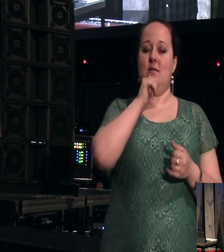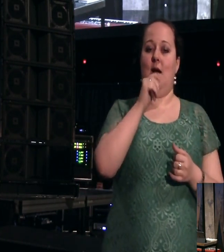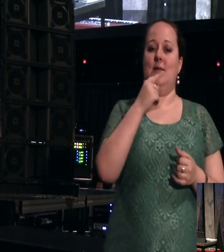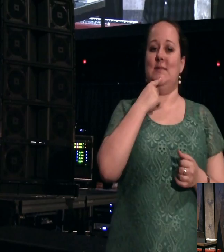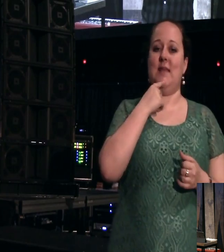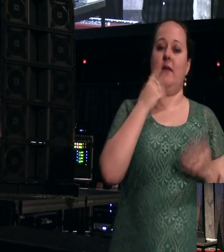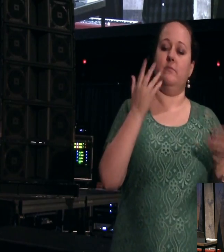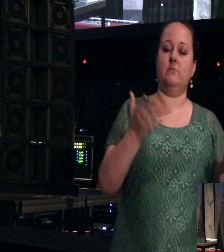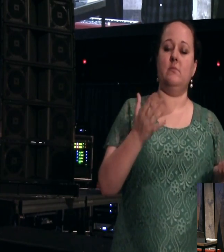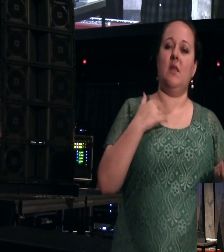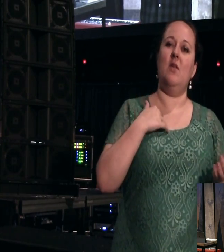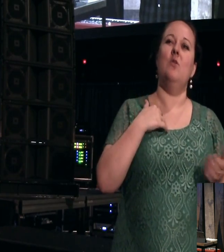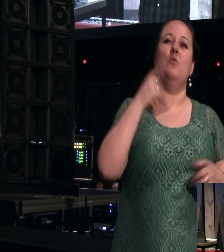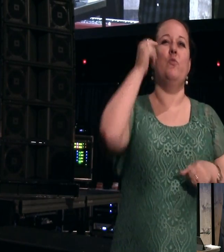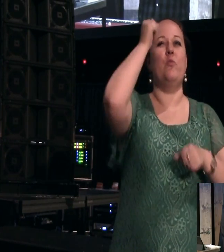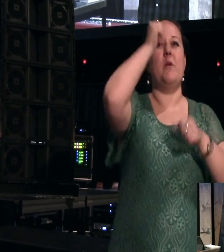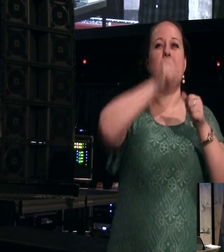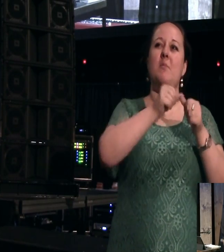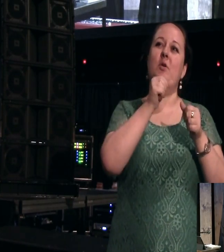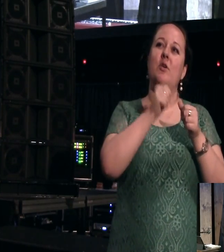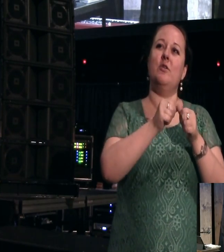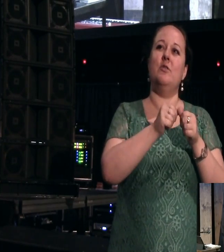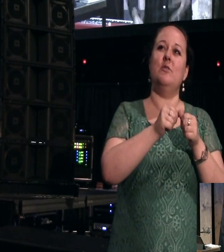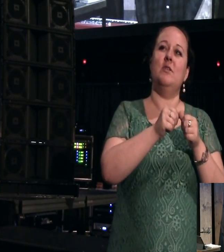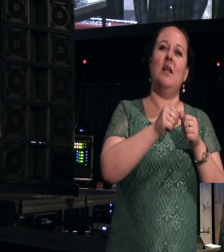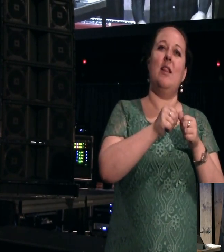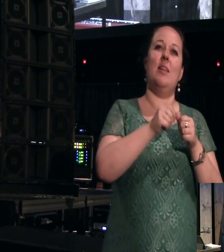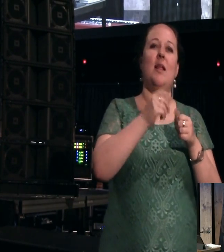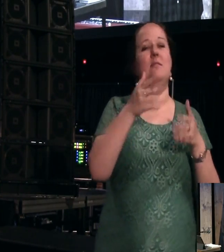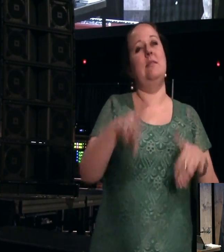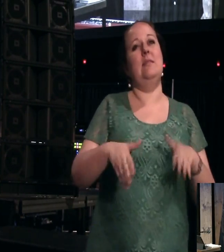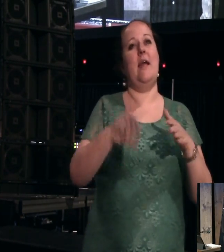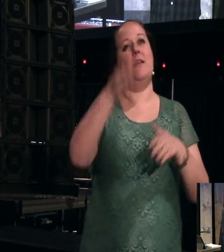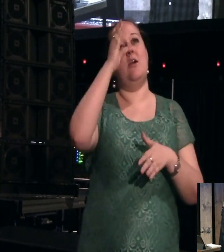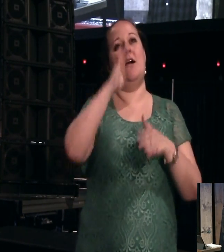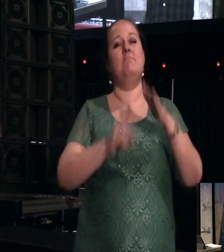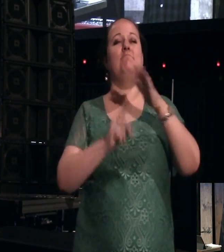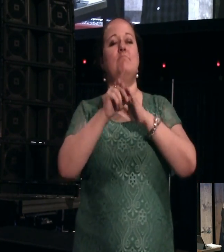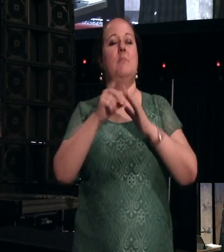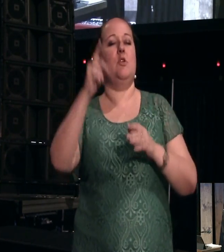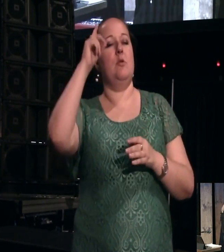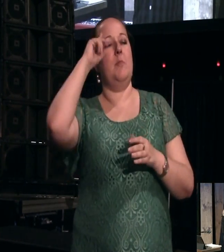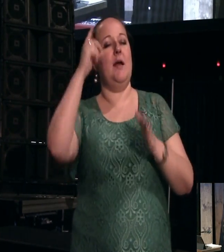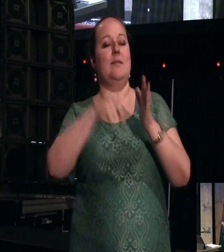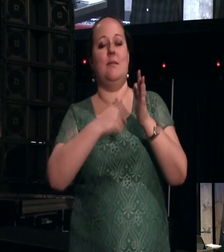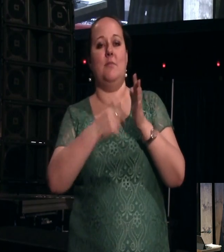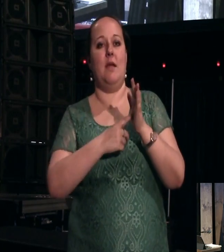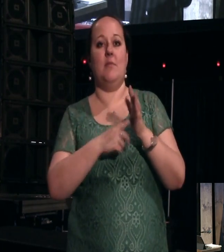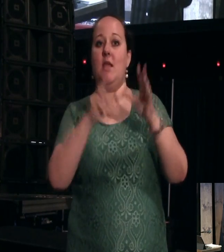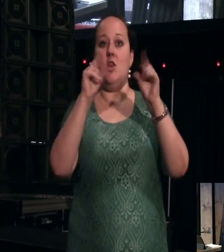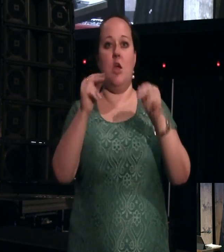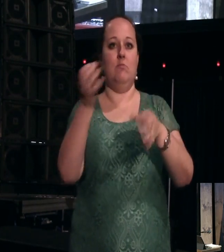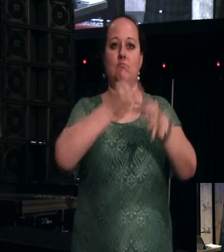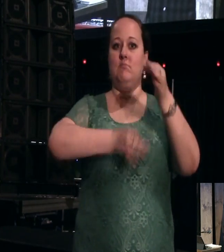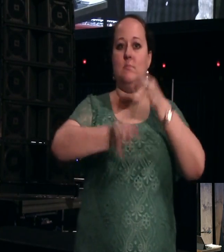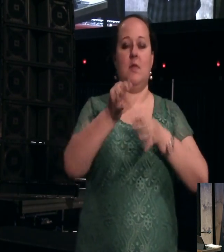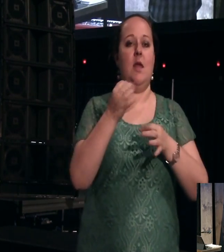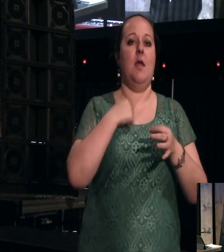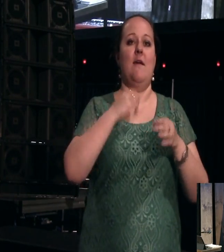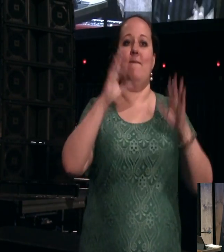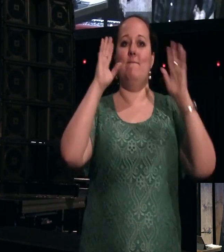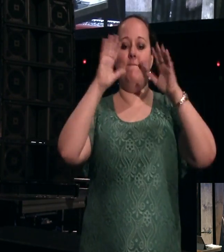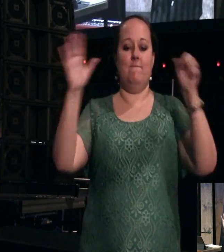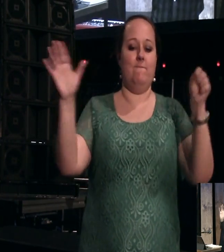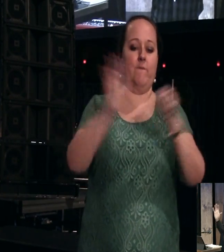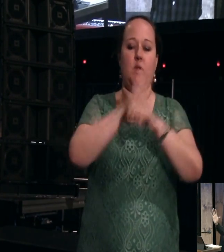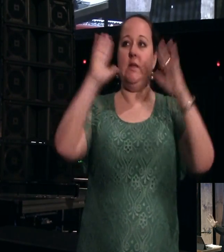Creator now. And when he says remember your Creator, he's not just saying, you know what, recall God, bring God to mind every once in a while. No, he is